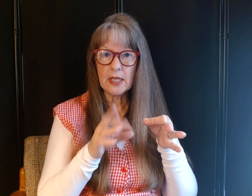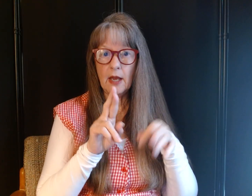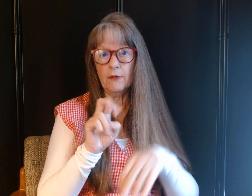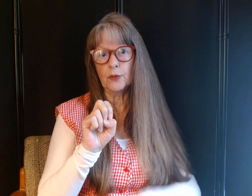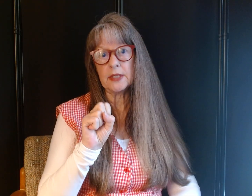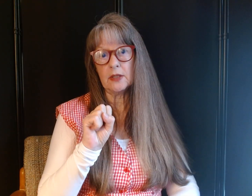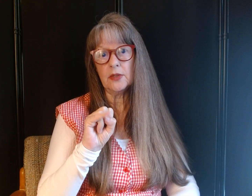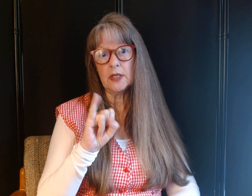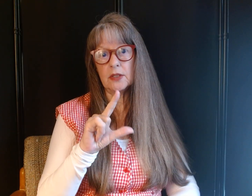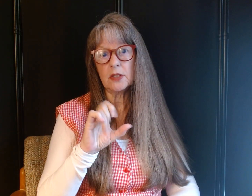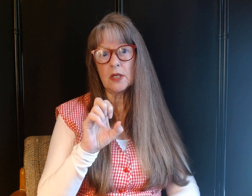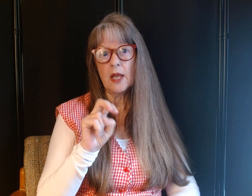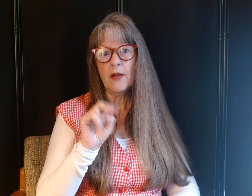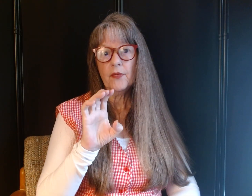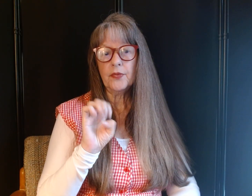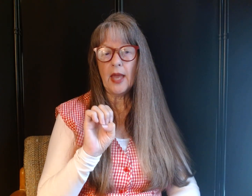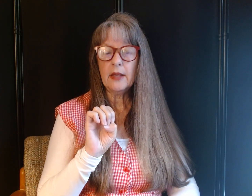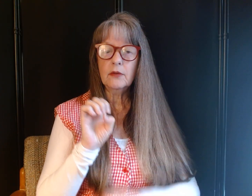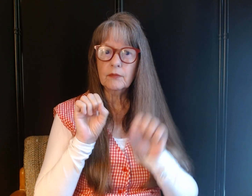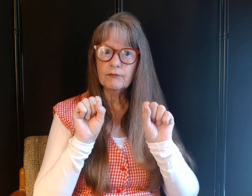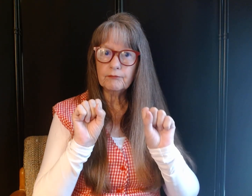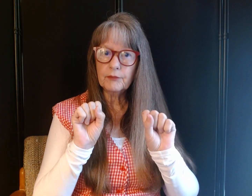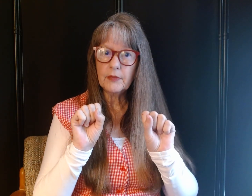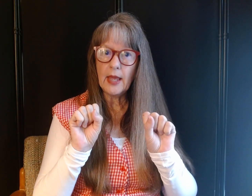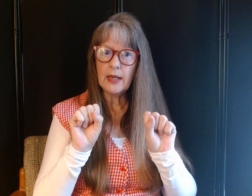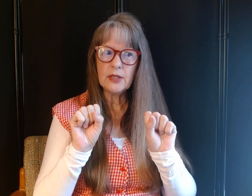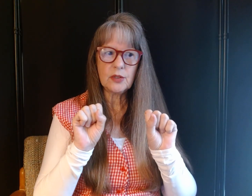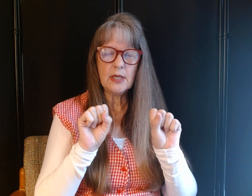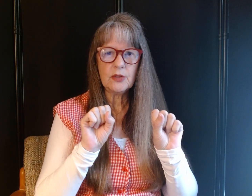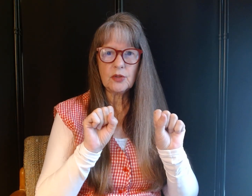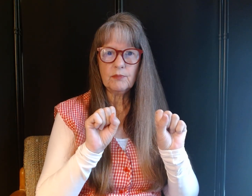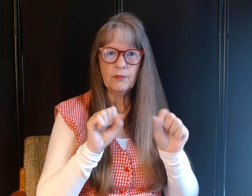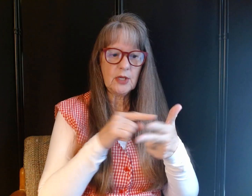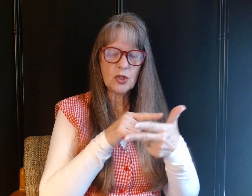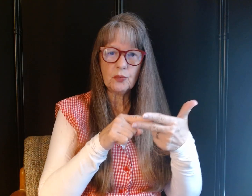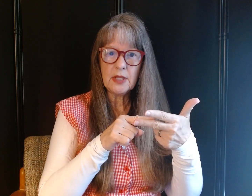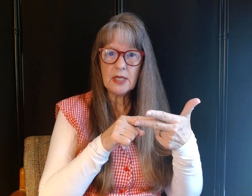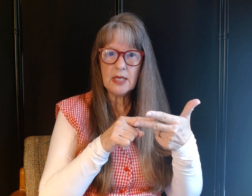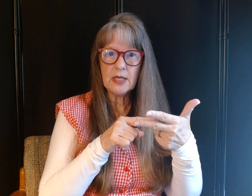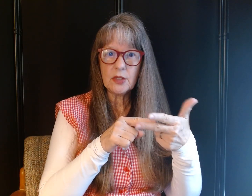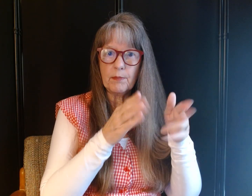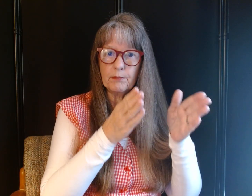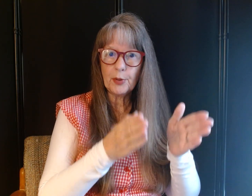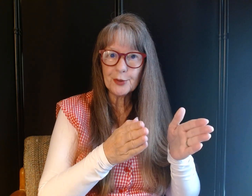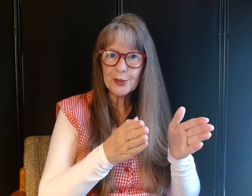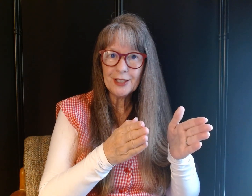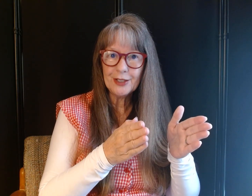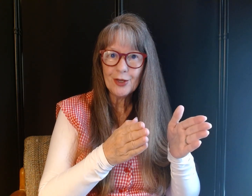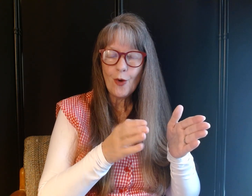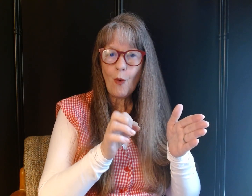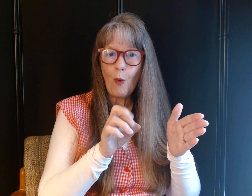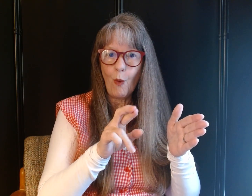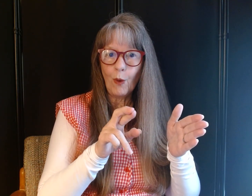of resilience, that it's these three things: a person or